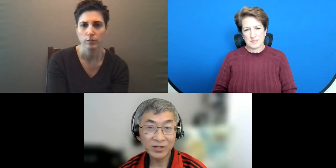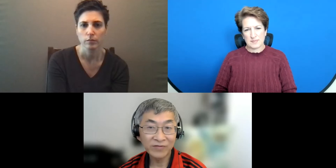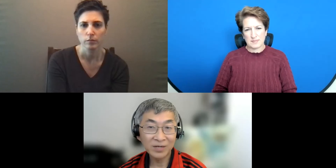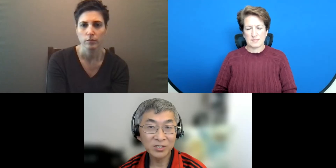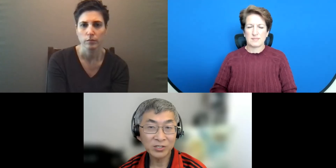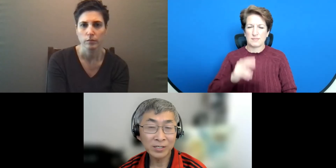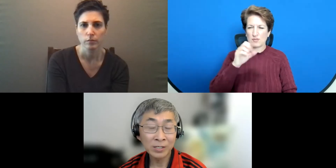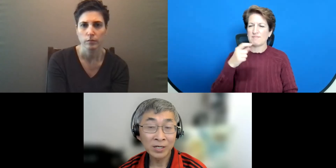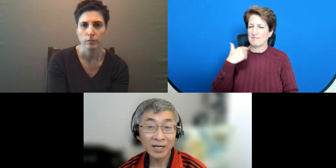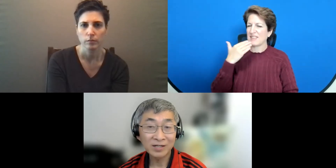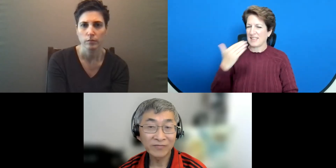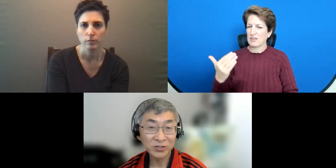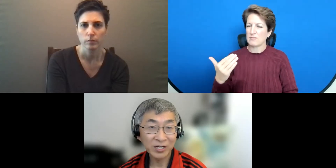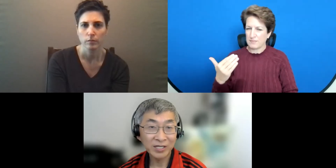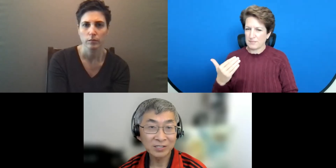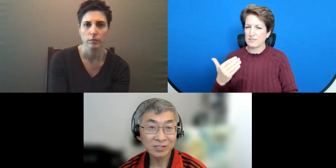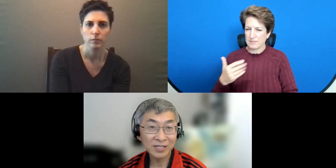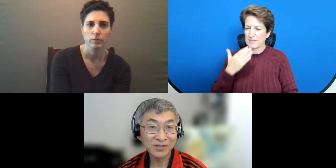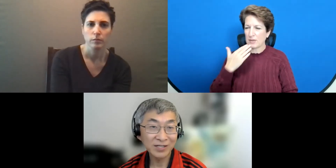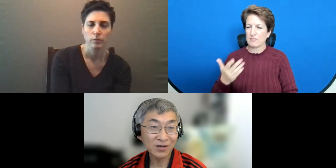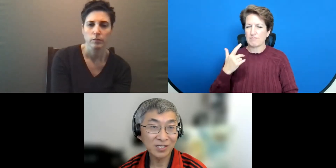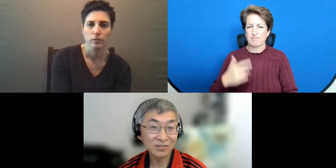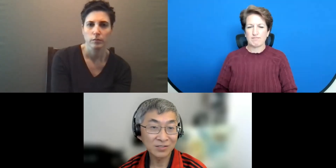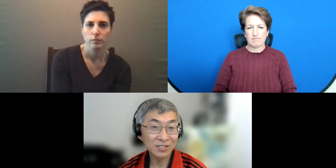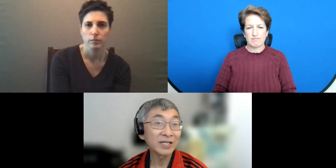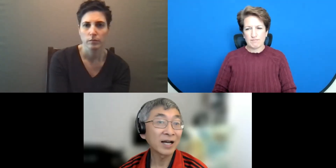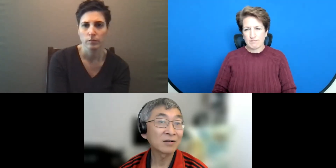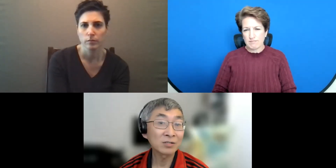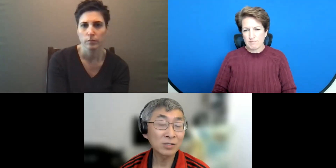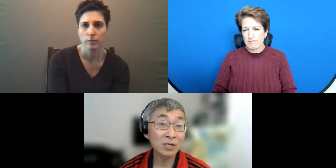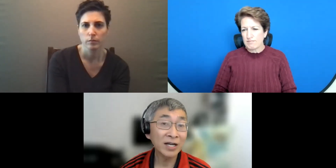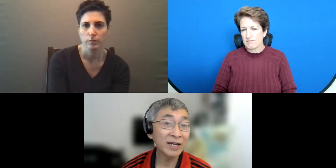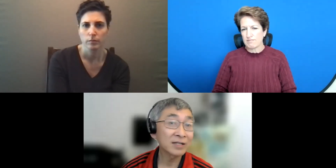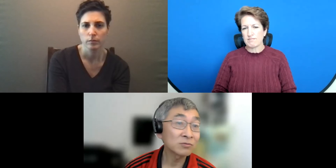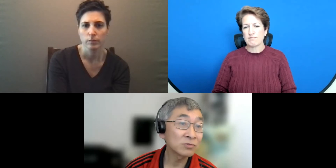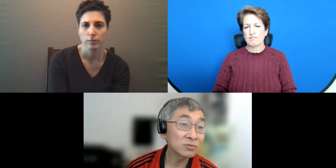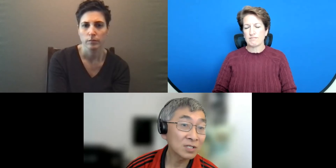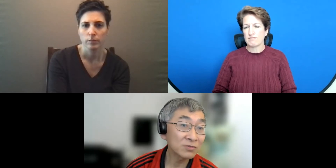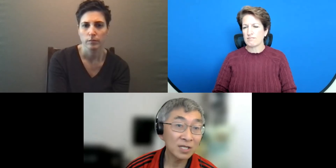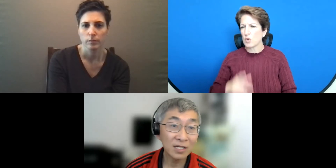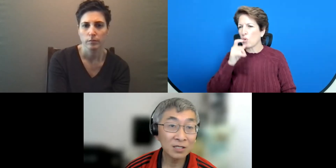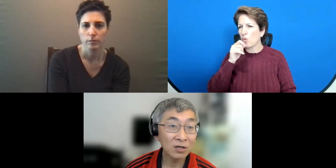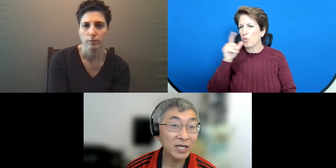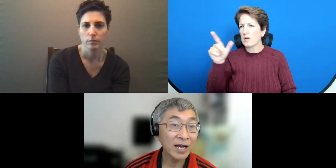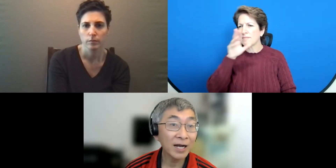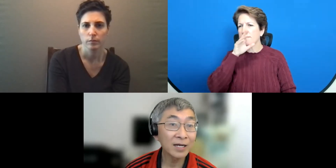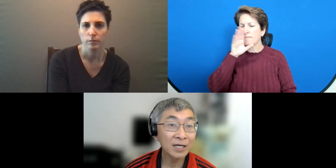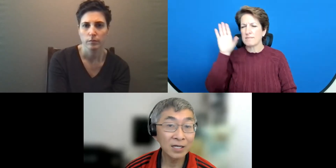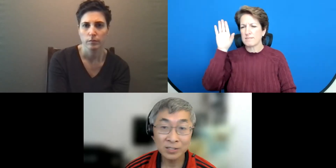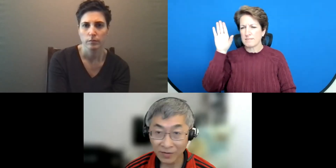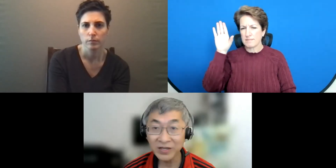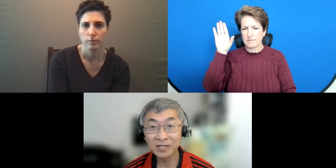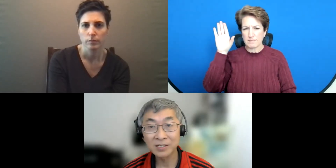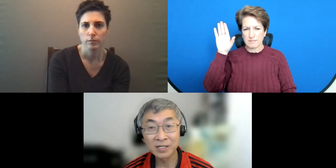Definitely. Thank you very much, Kathleen, for sharing. Kathleen is also, yeah, go ahead. Who's talking?